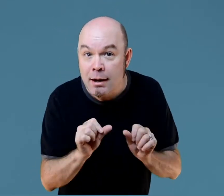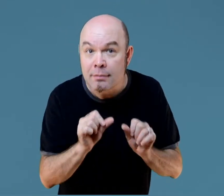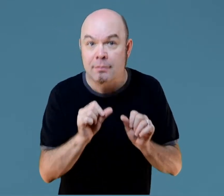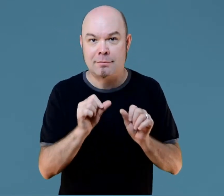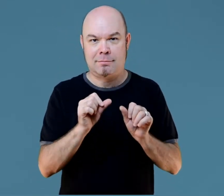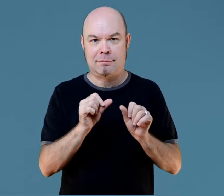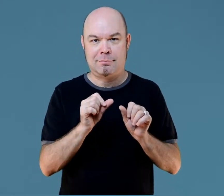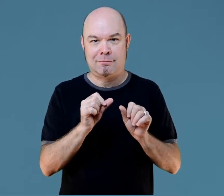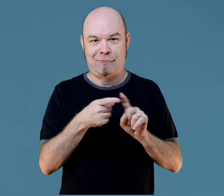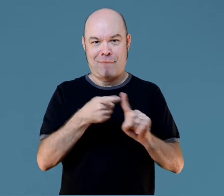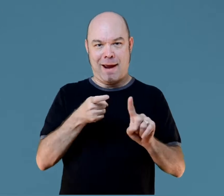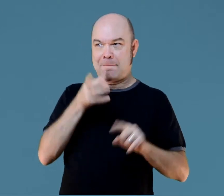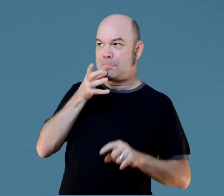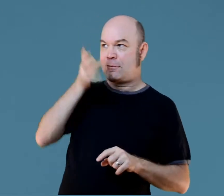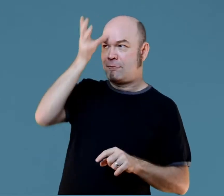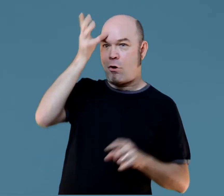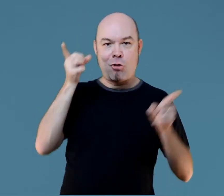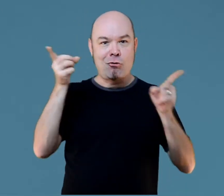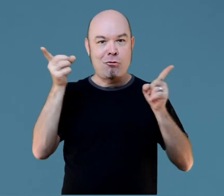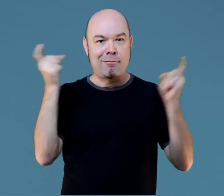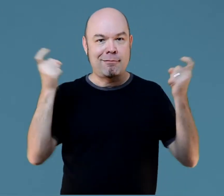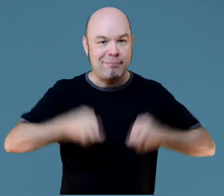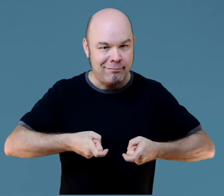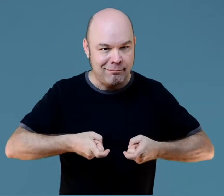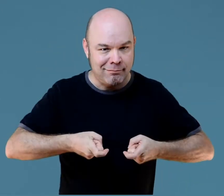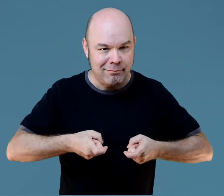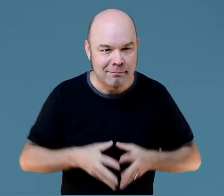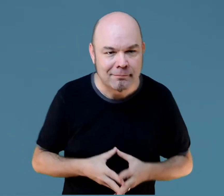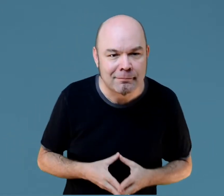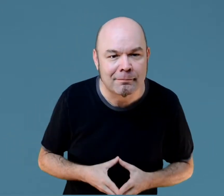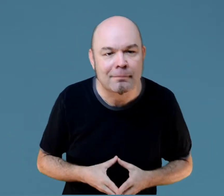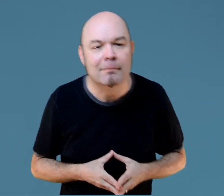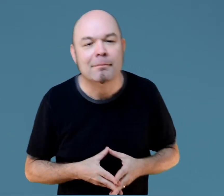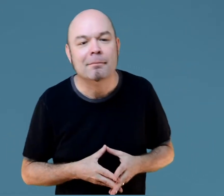the shape of your nose. That is given to you from your parents.